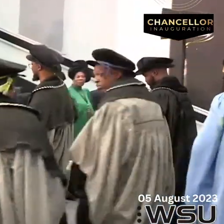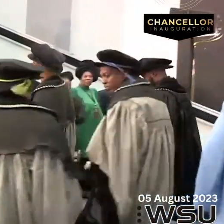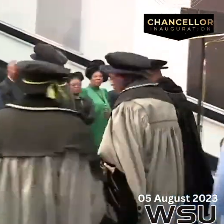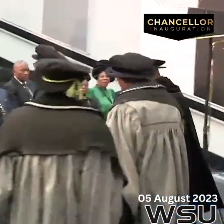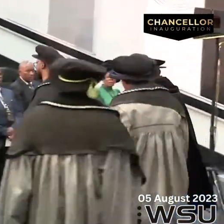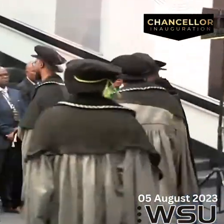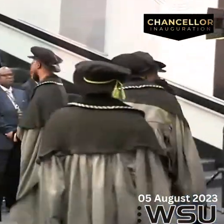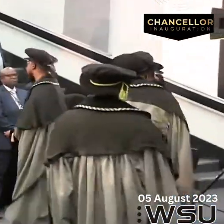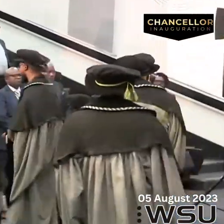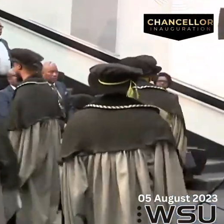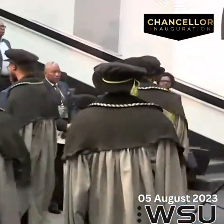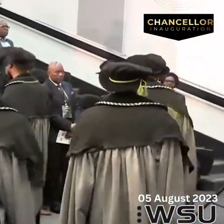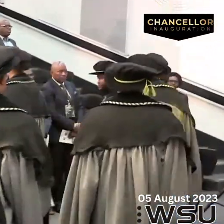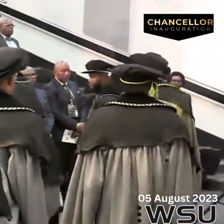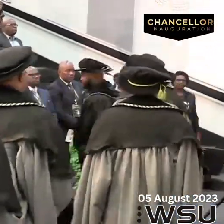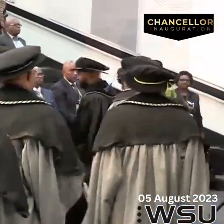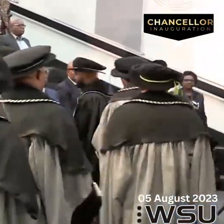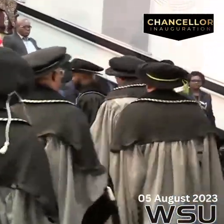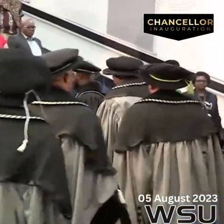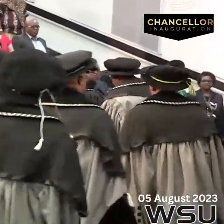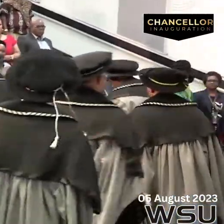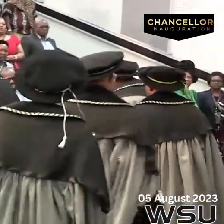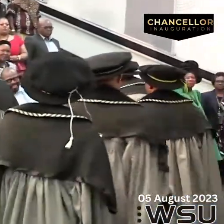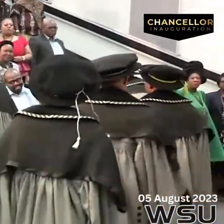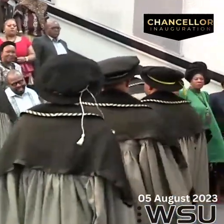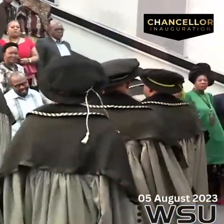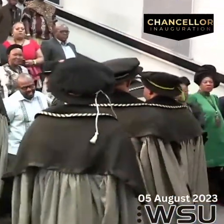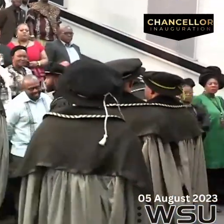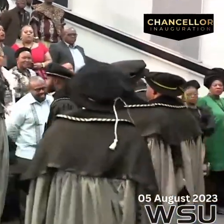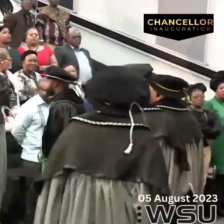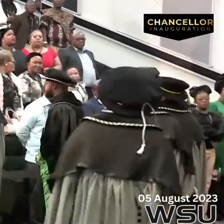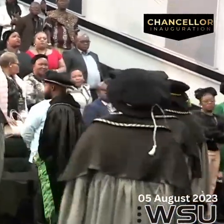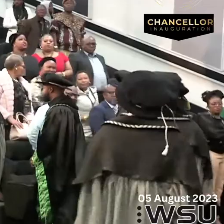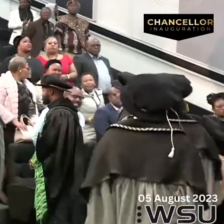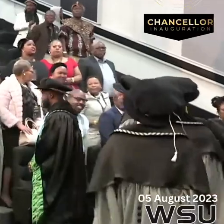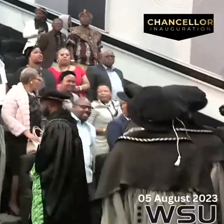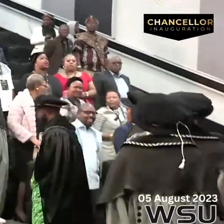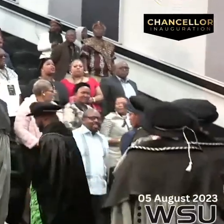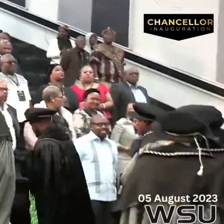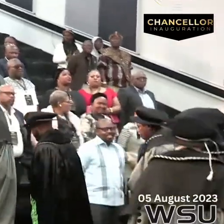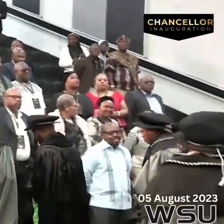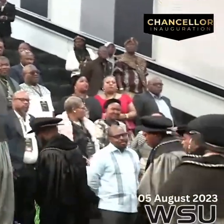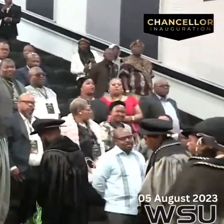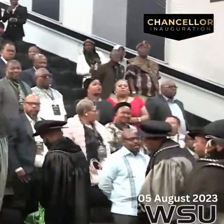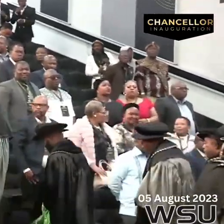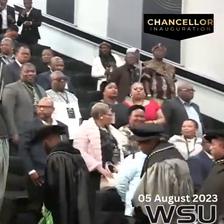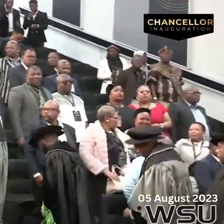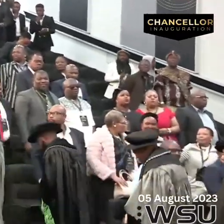Song.